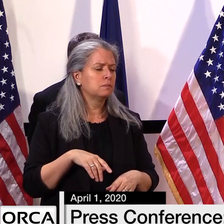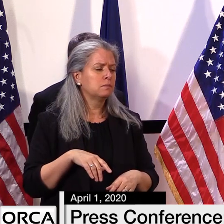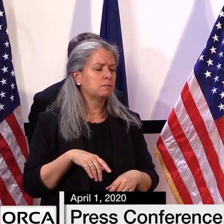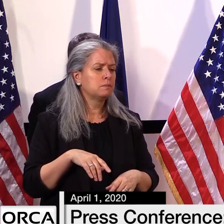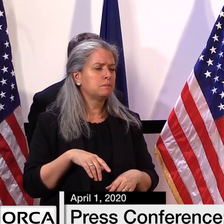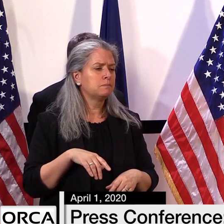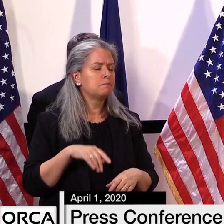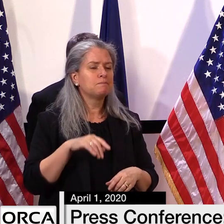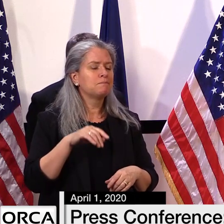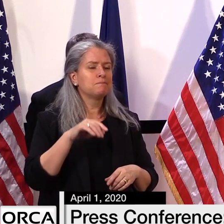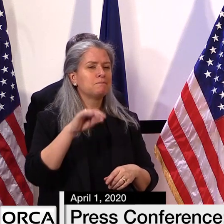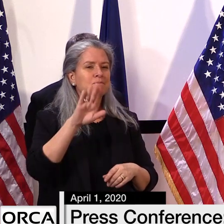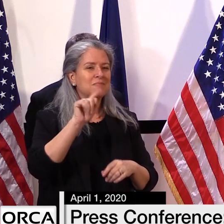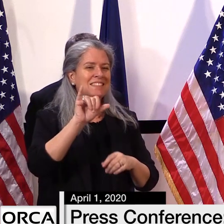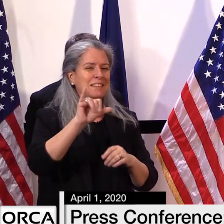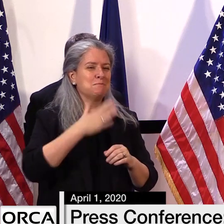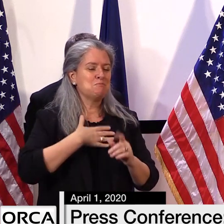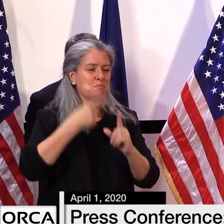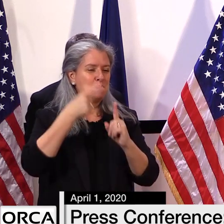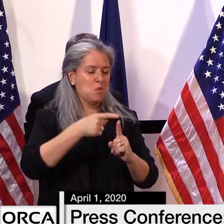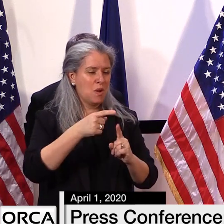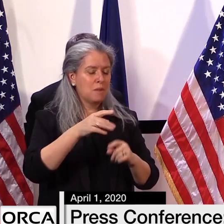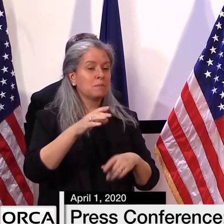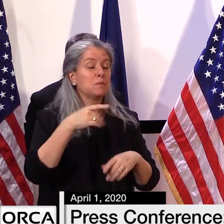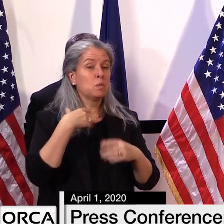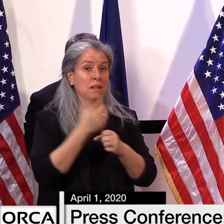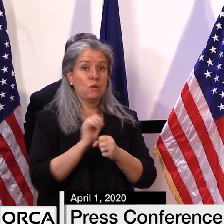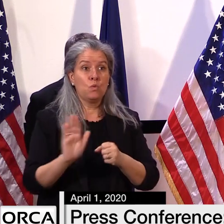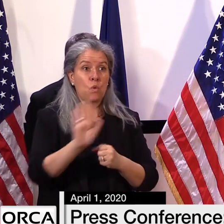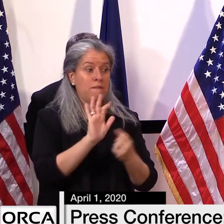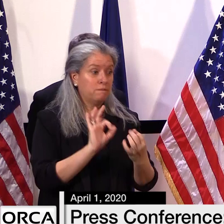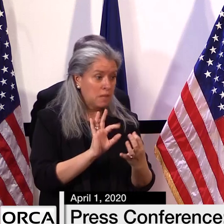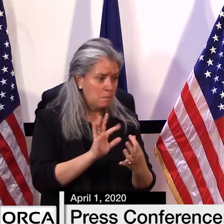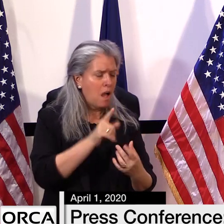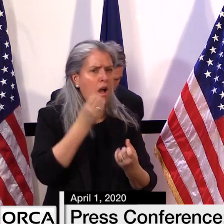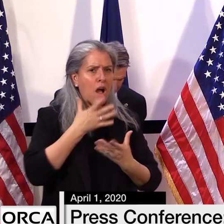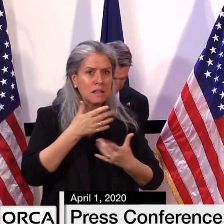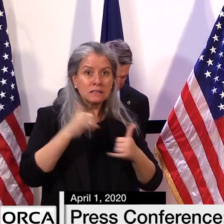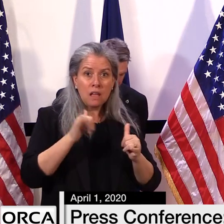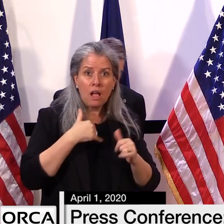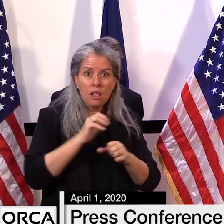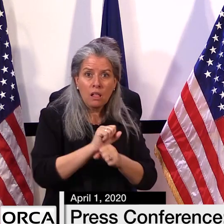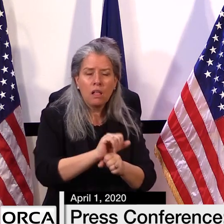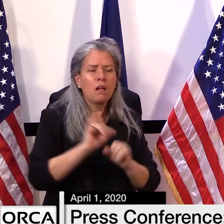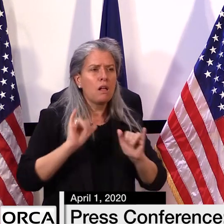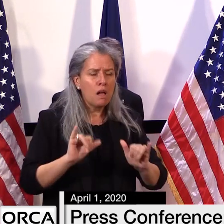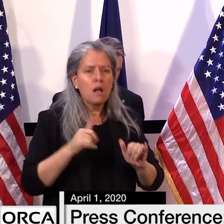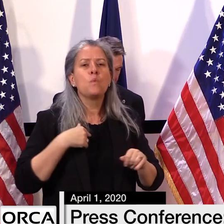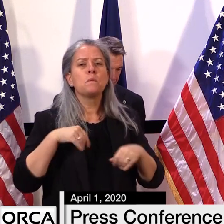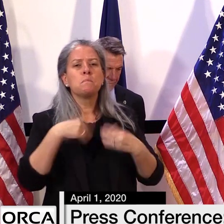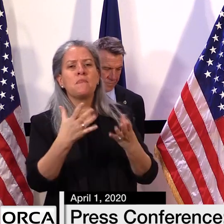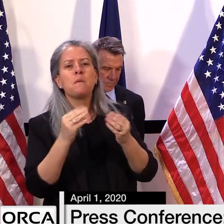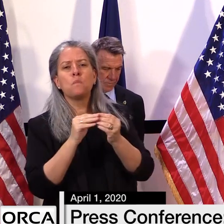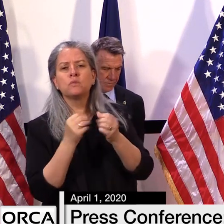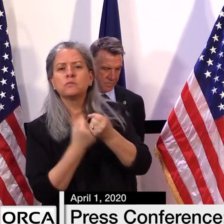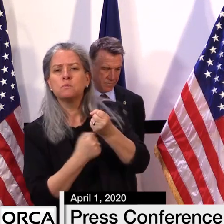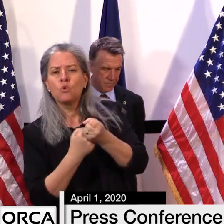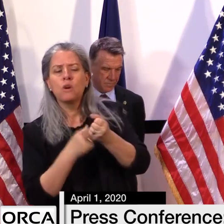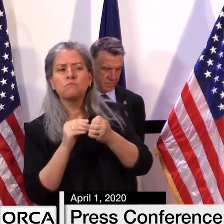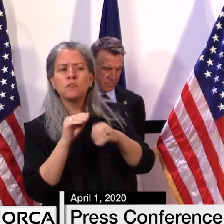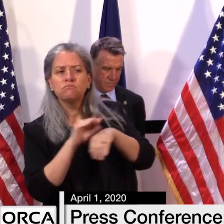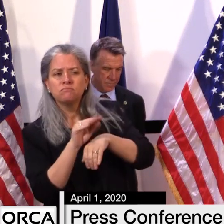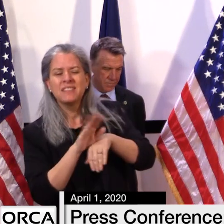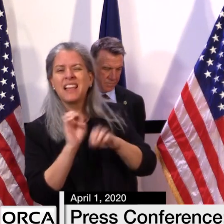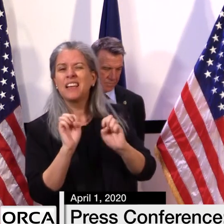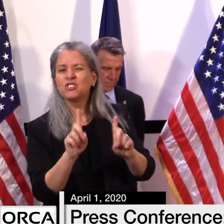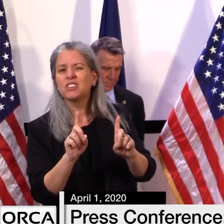is where I was saying, as we receive feedback and learn where folks need additional support and guidance